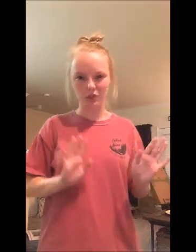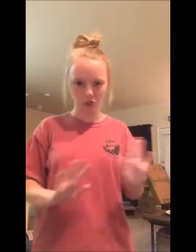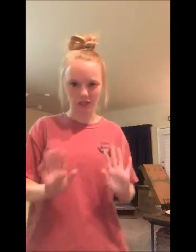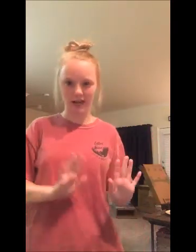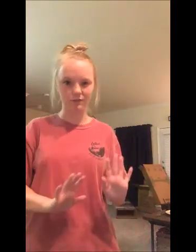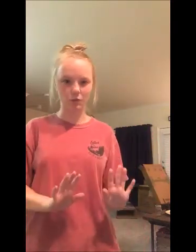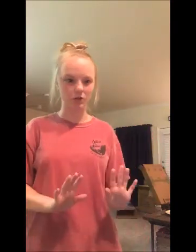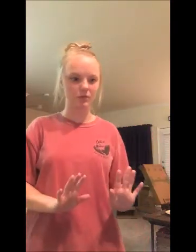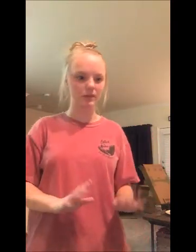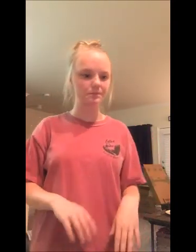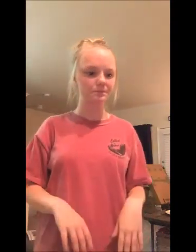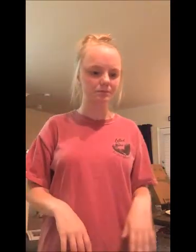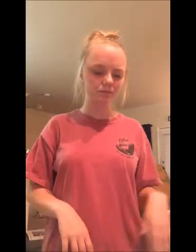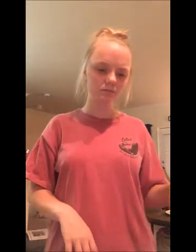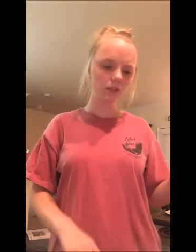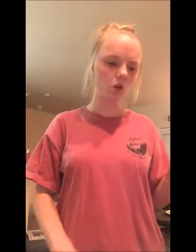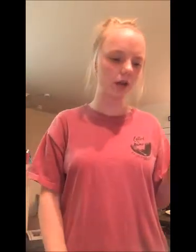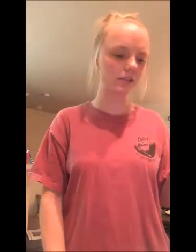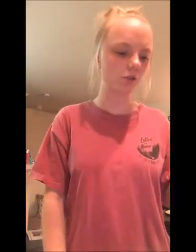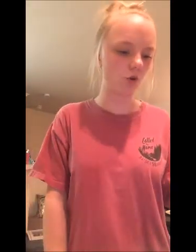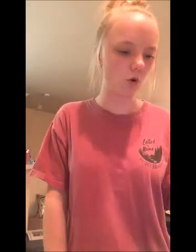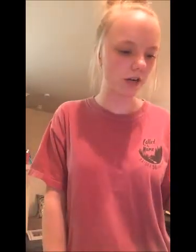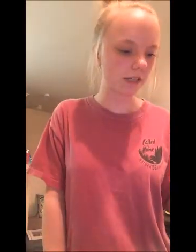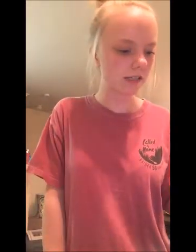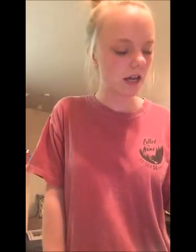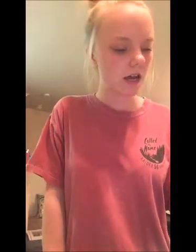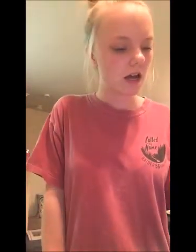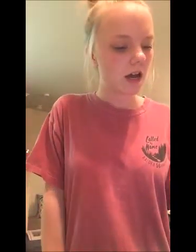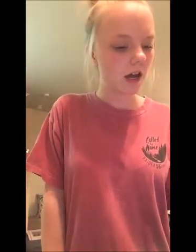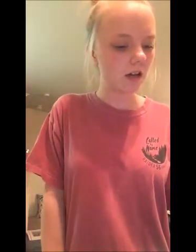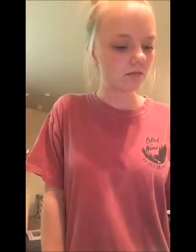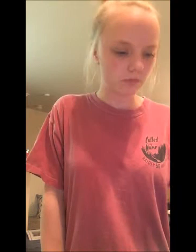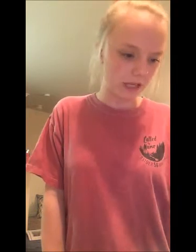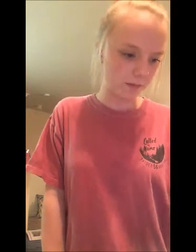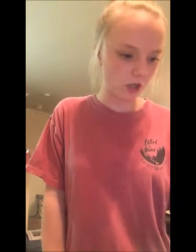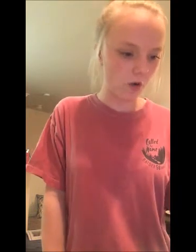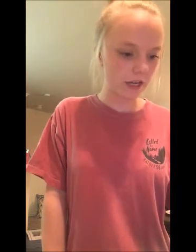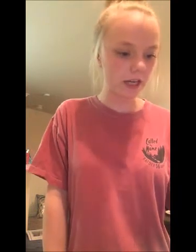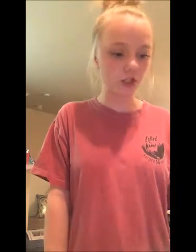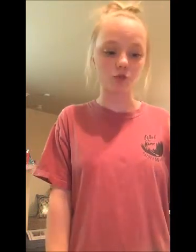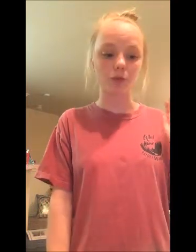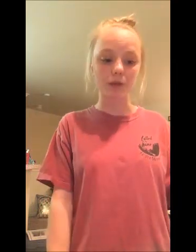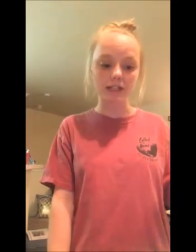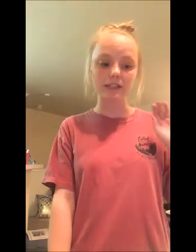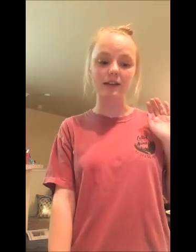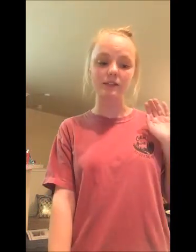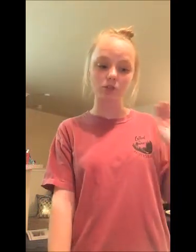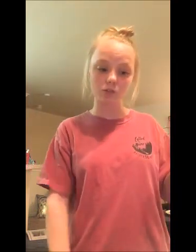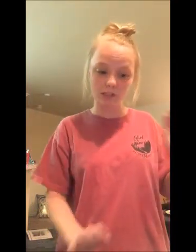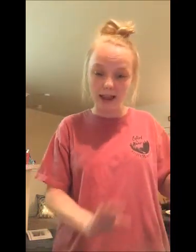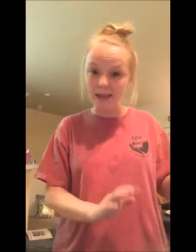just going to have to work with it. Okay, so the chorus keeps going, and it just repeats that